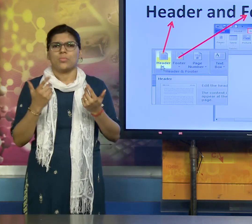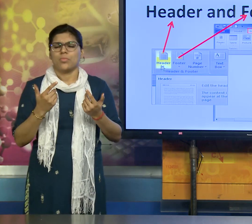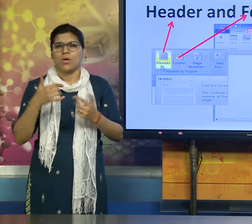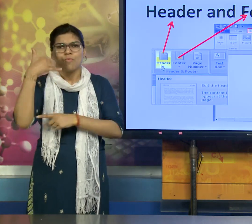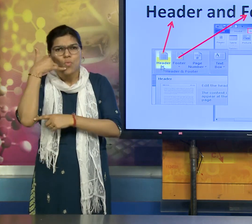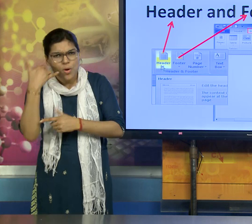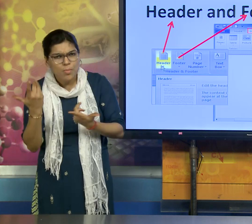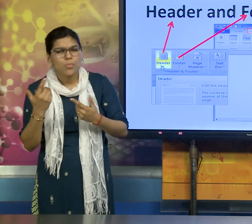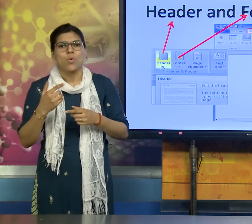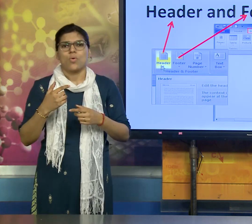context,